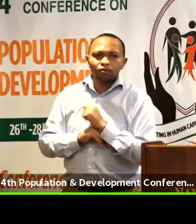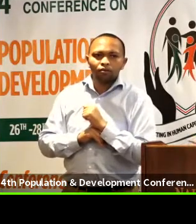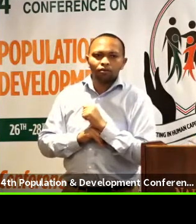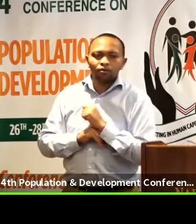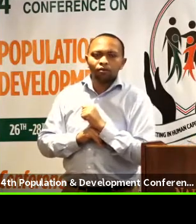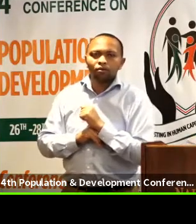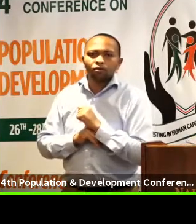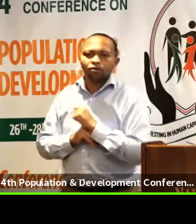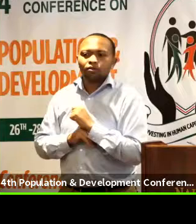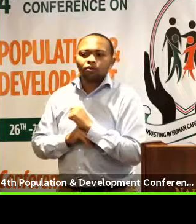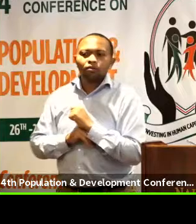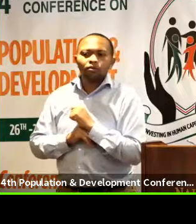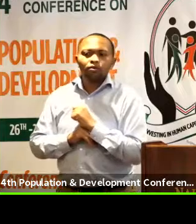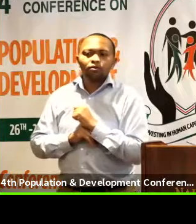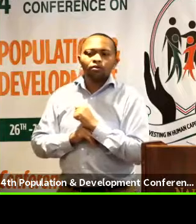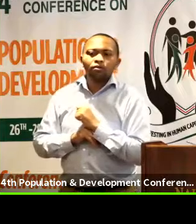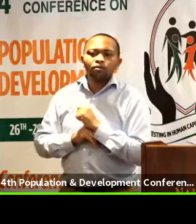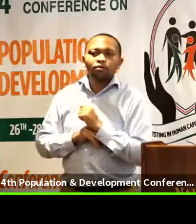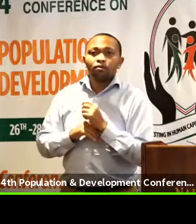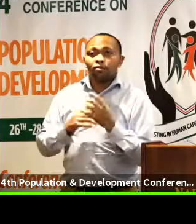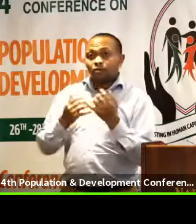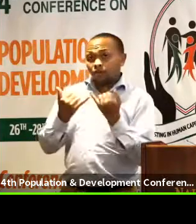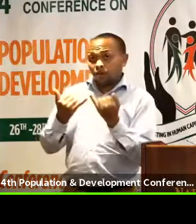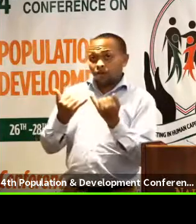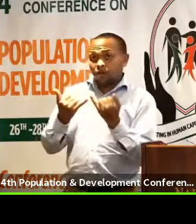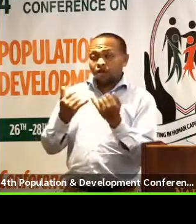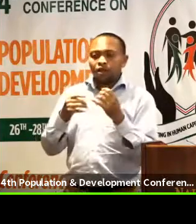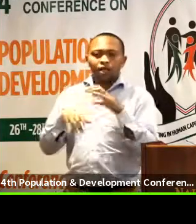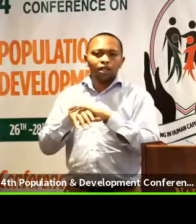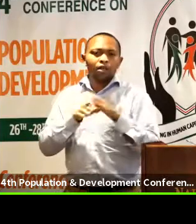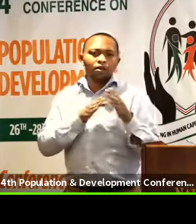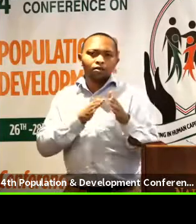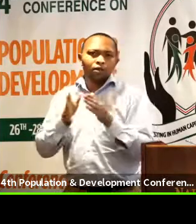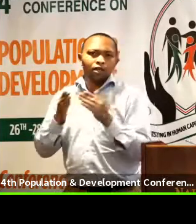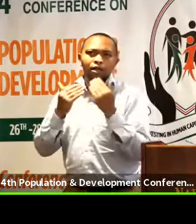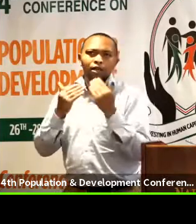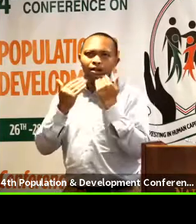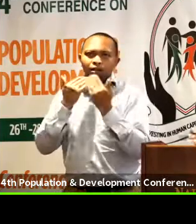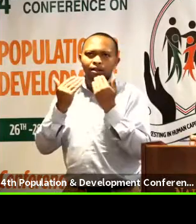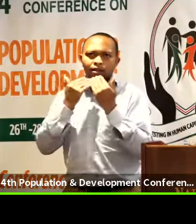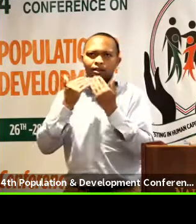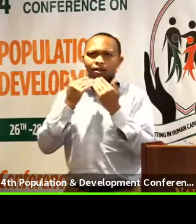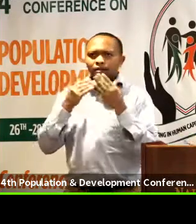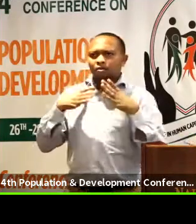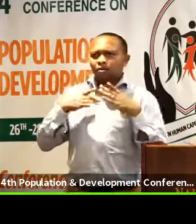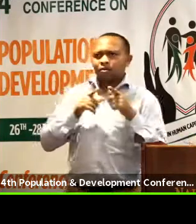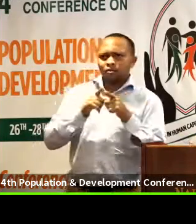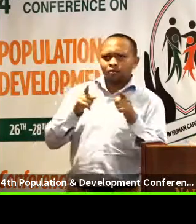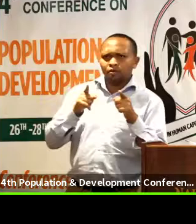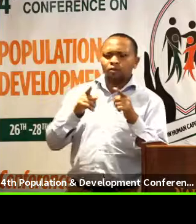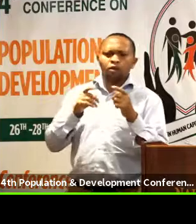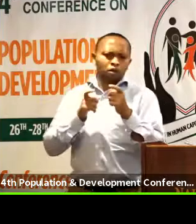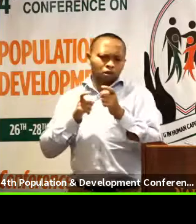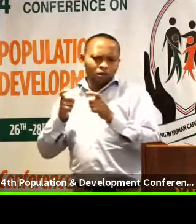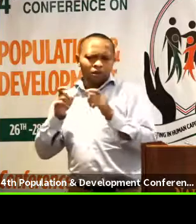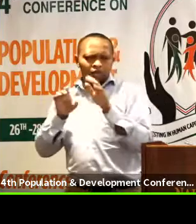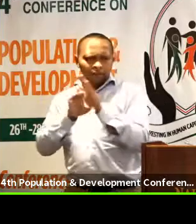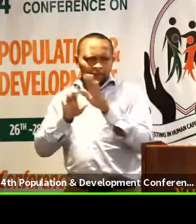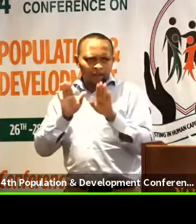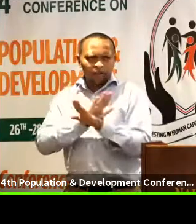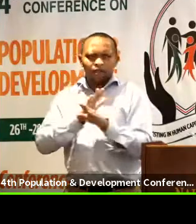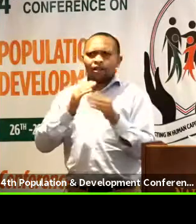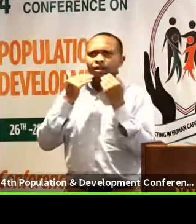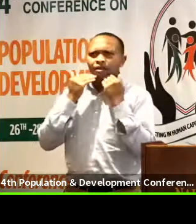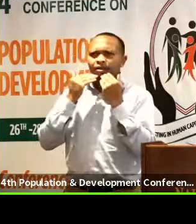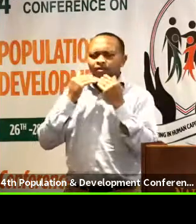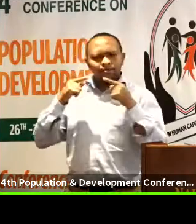put in our main report. So for me, I want to take this opportunity to thank the delegates, the panelists, the moderators for that